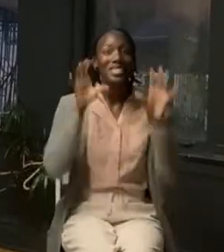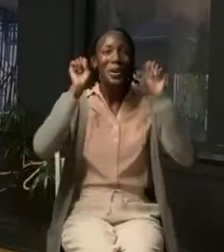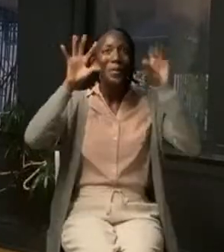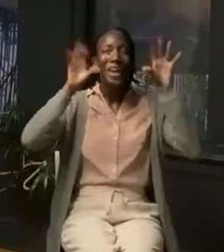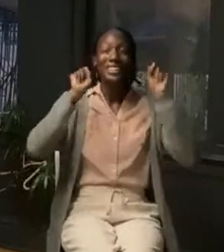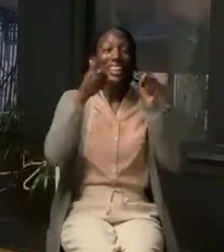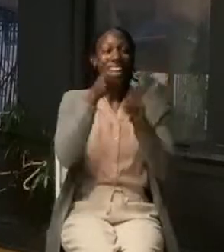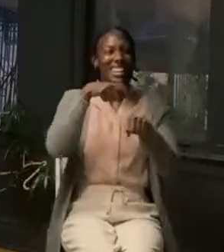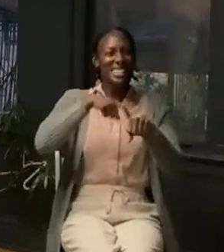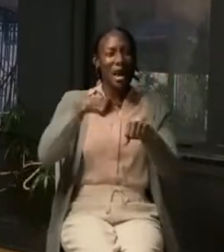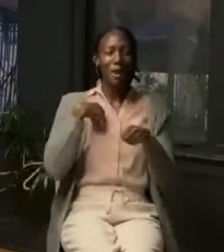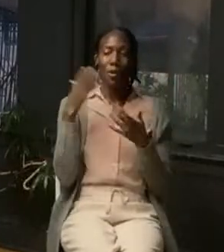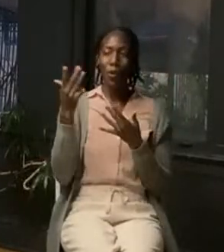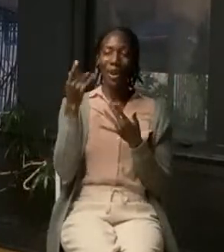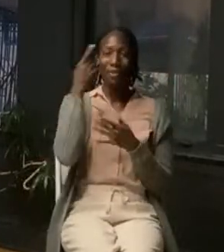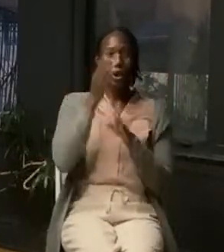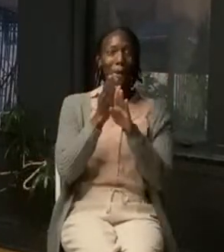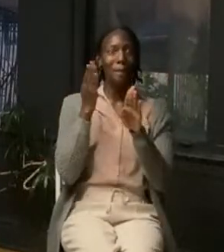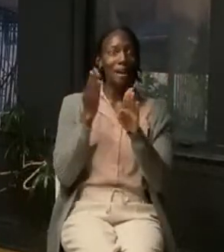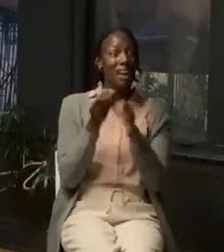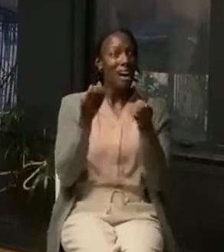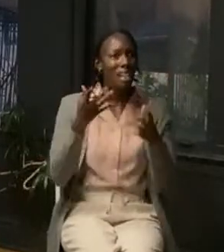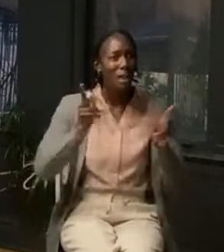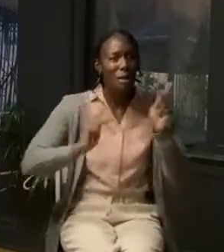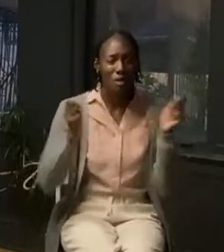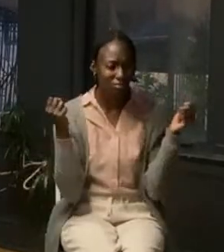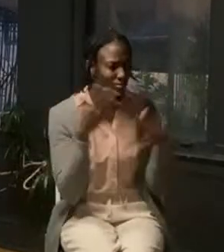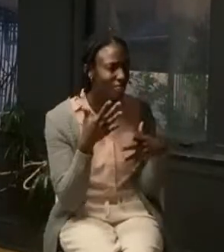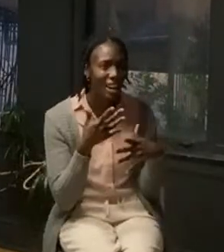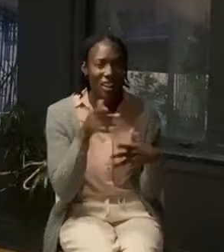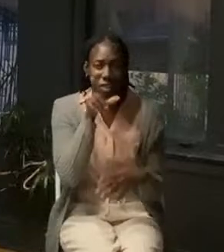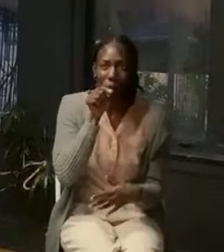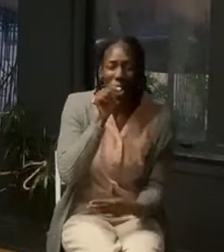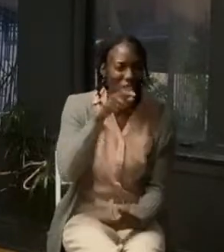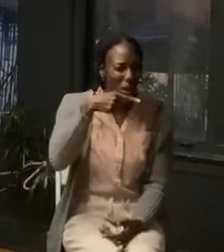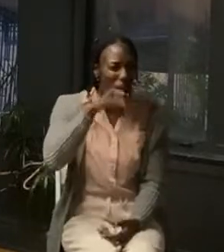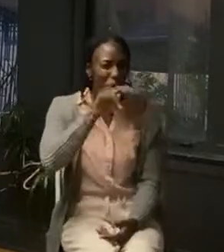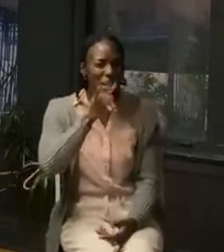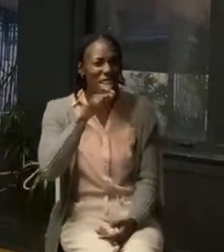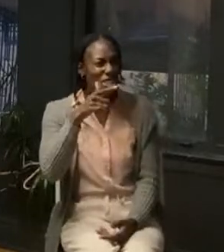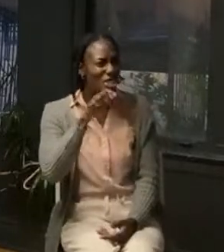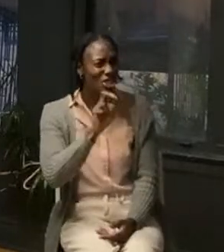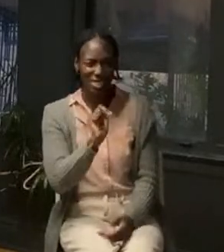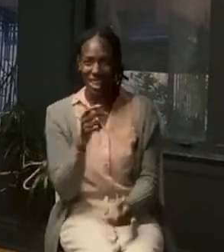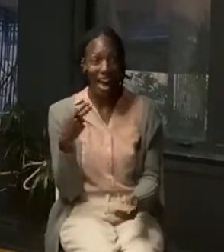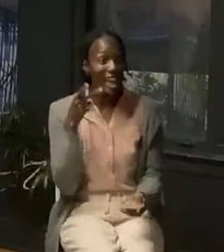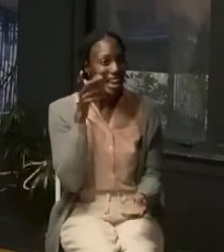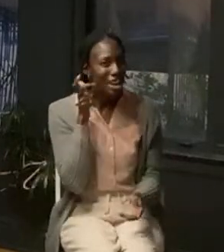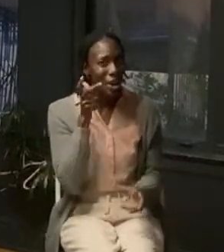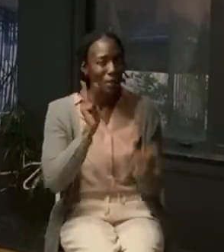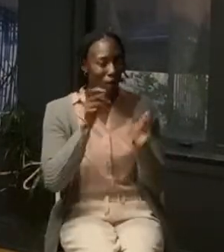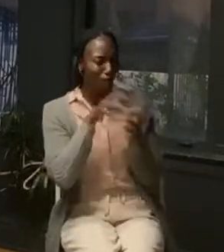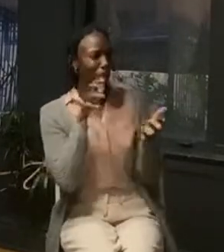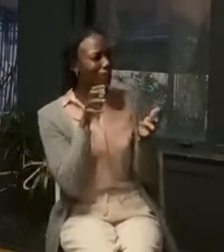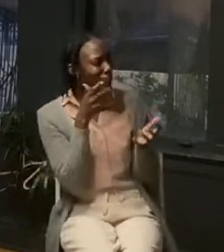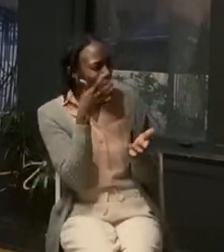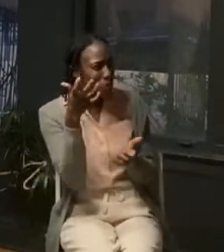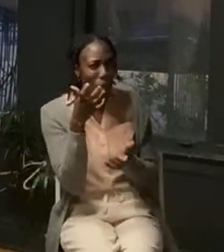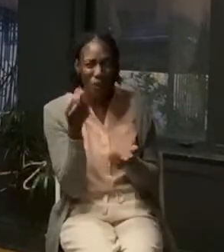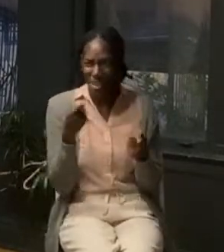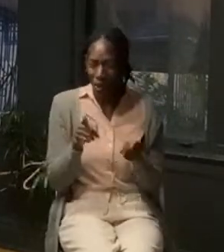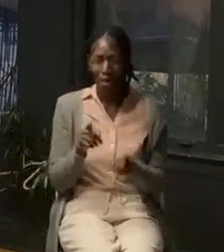waiting for the bus, how many people are afraid of pigeons. Because I hear people screaming, I'm like, what's going on? It's like, oh, they're pigeons. Oh, okay,